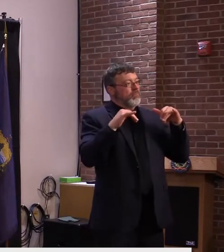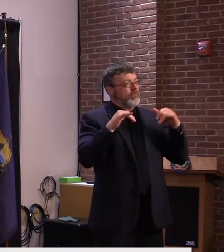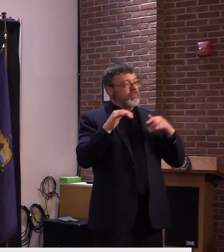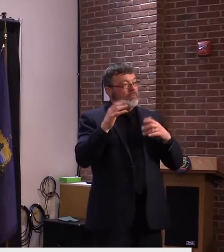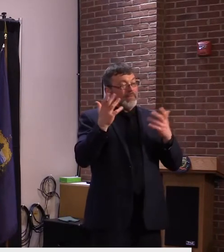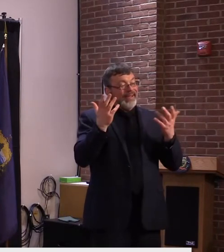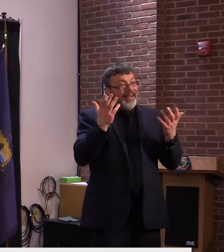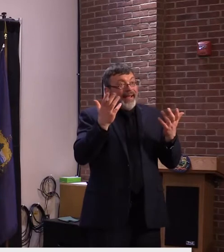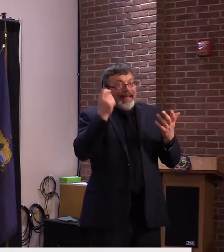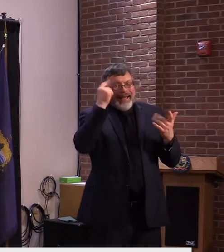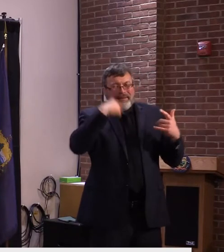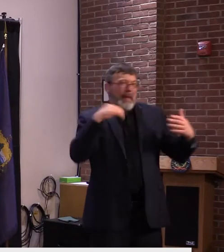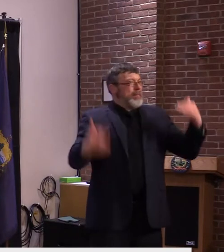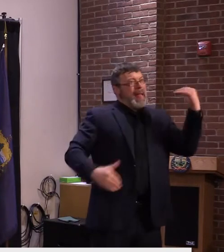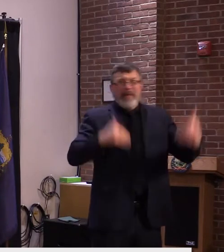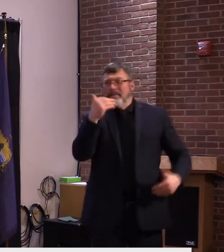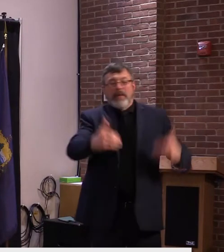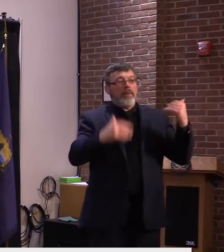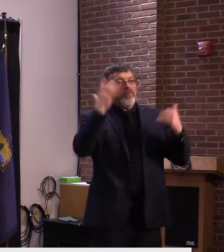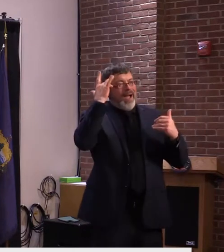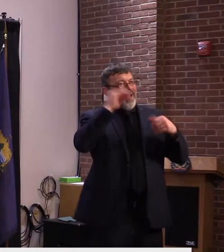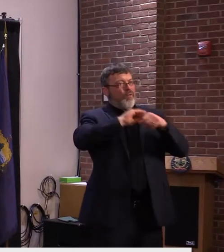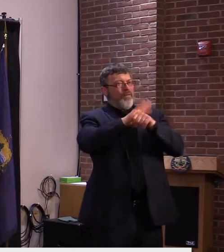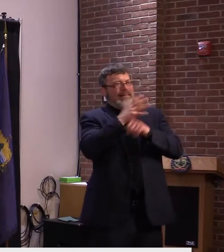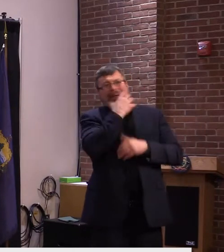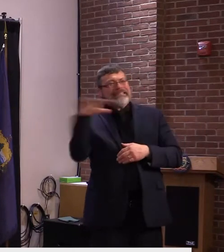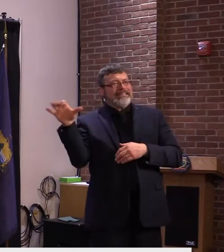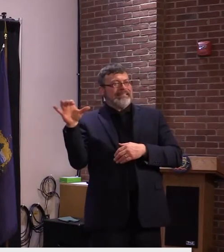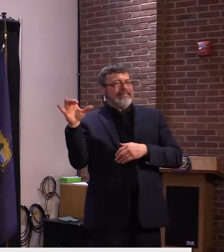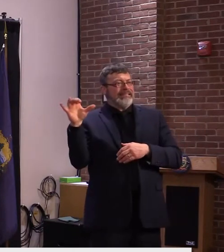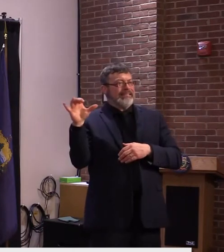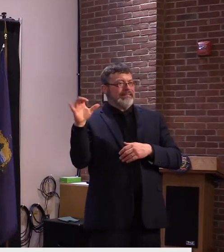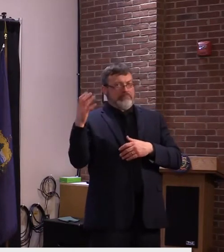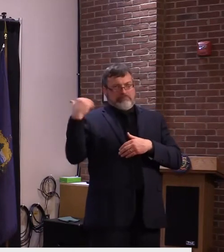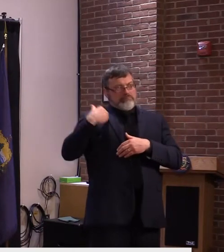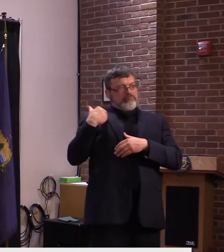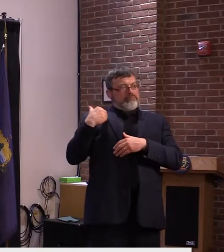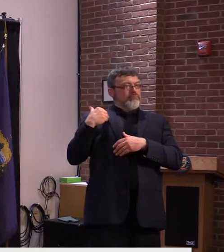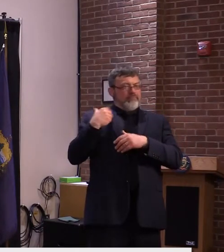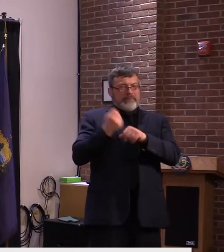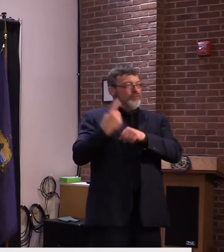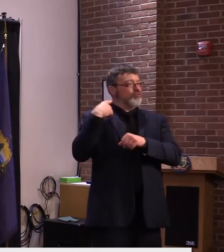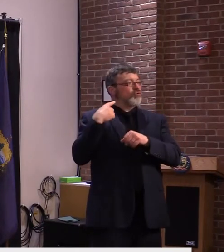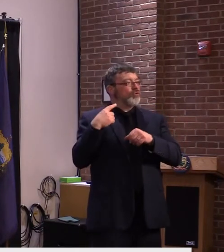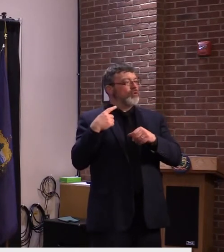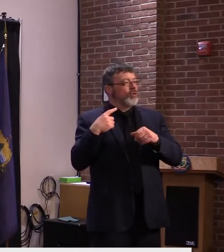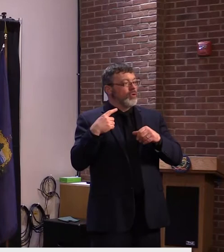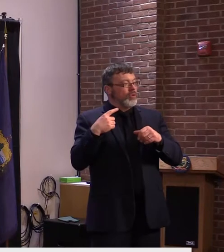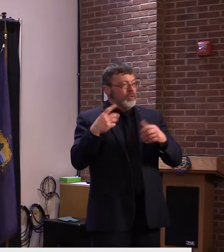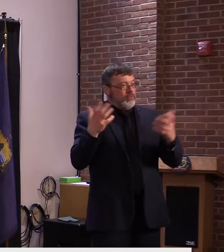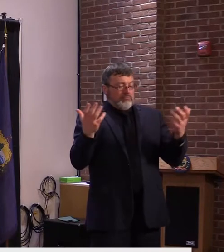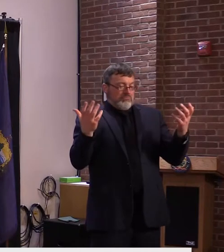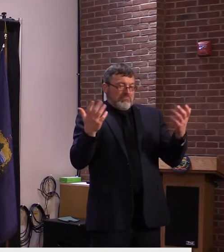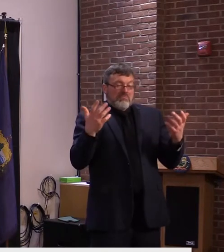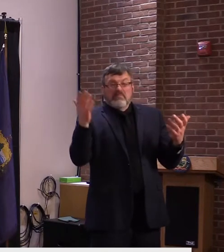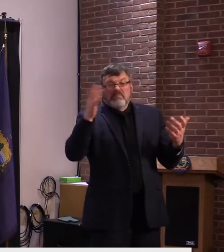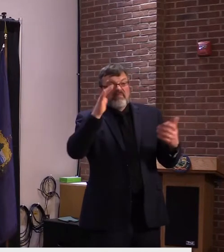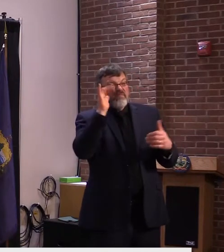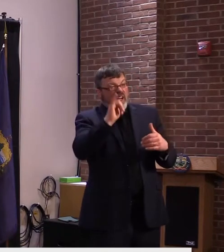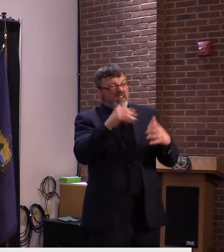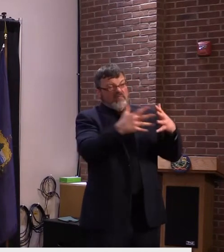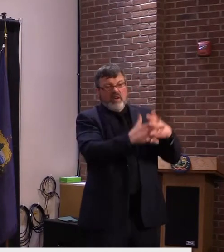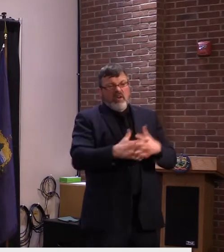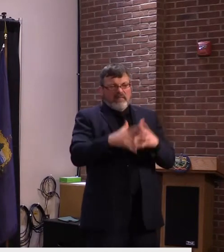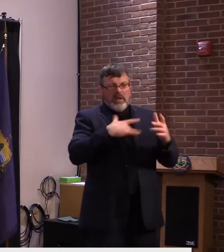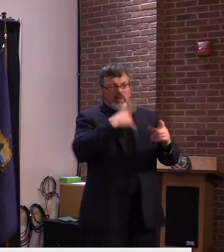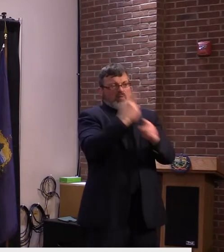happen. And I think the entire country responded the right way in this effort. What we don't